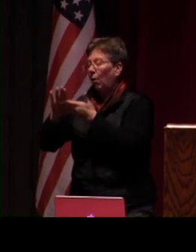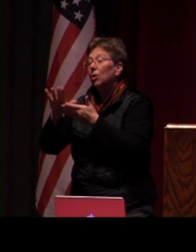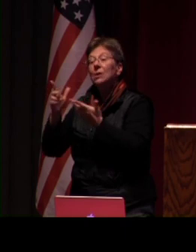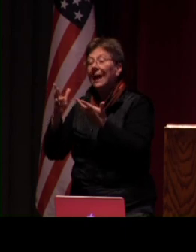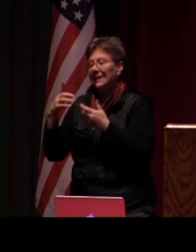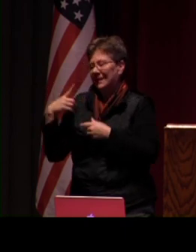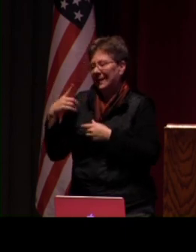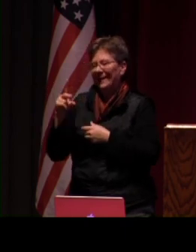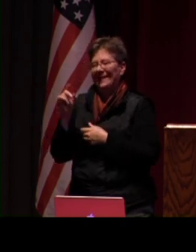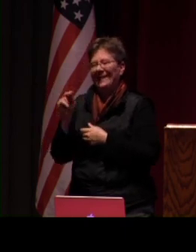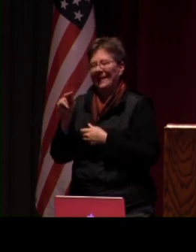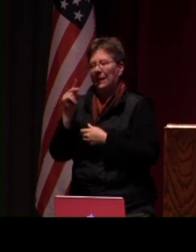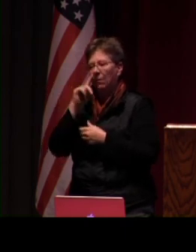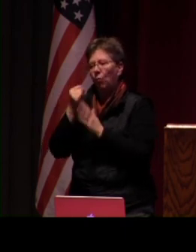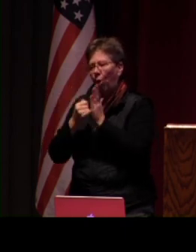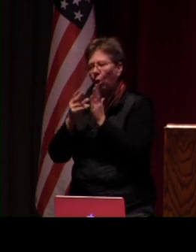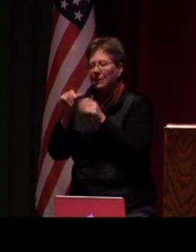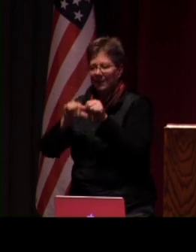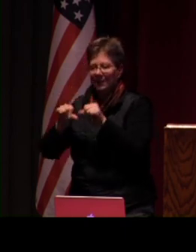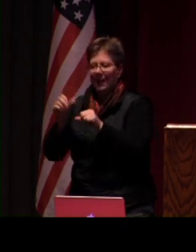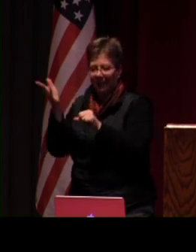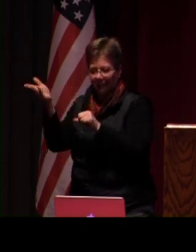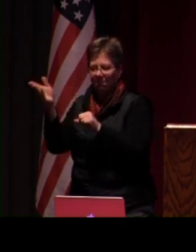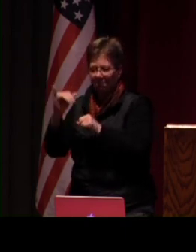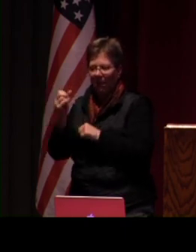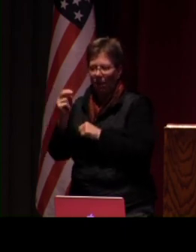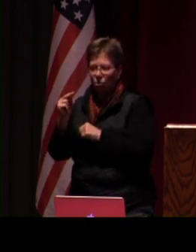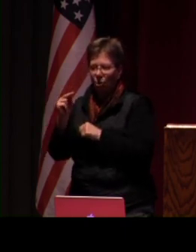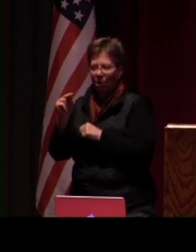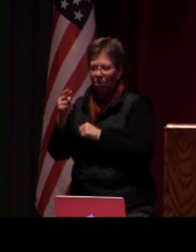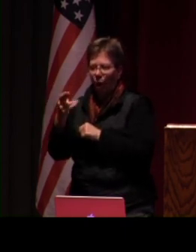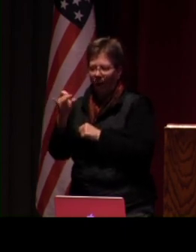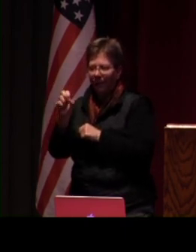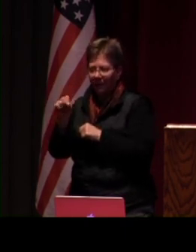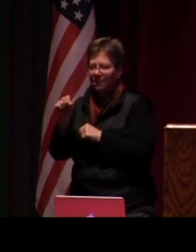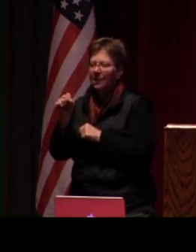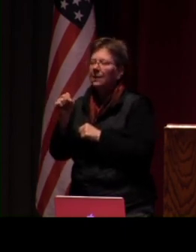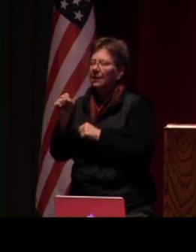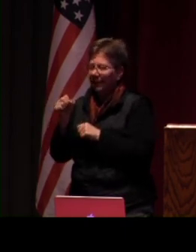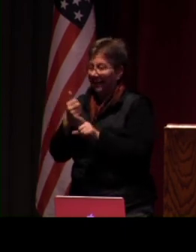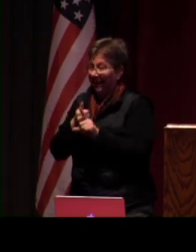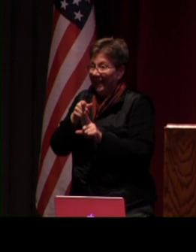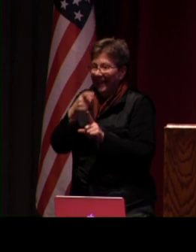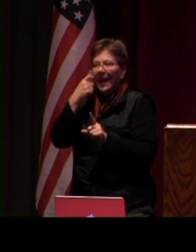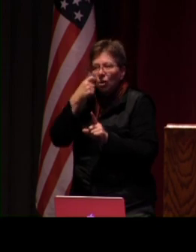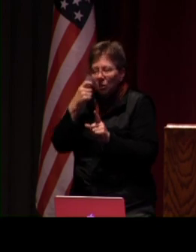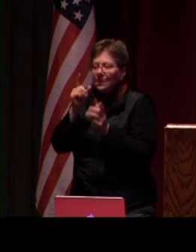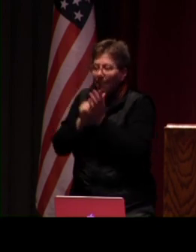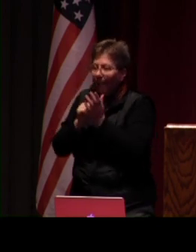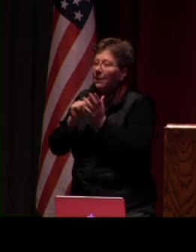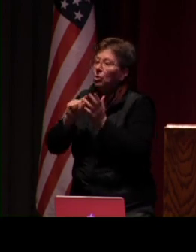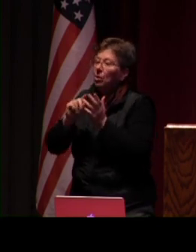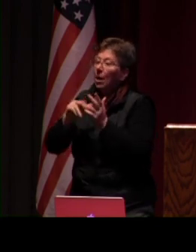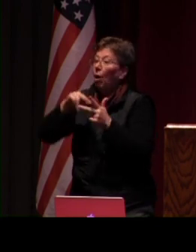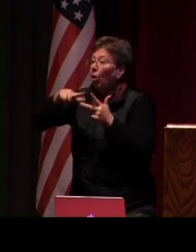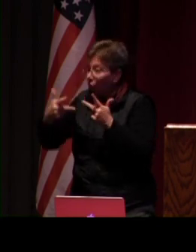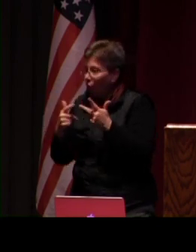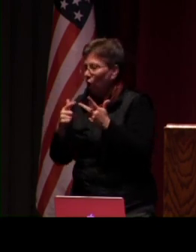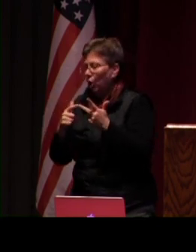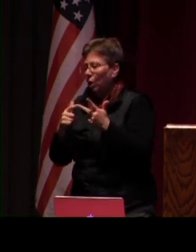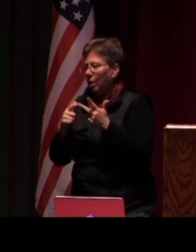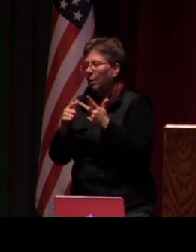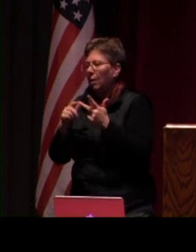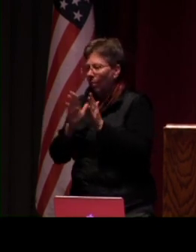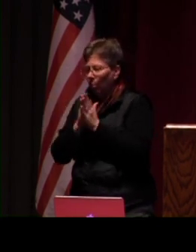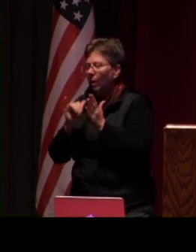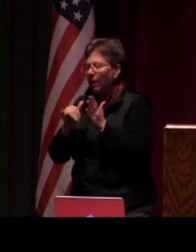and Sciences there. Fortunately, he had just published his next books, The First Total